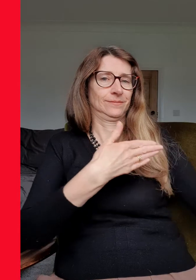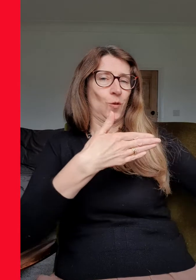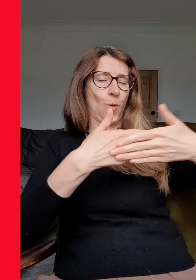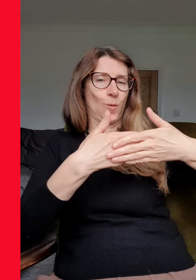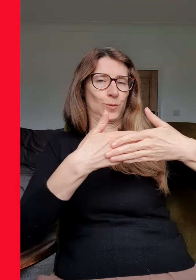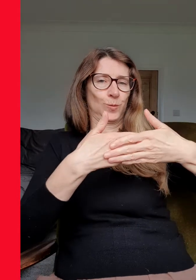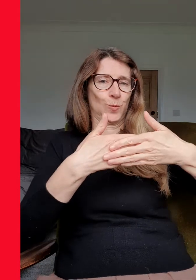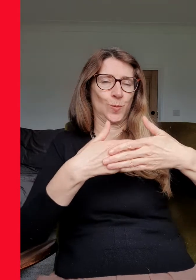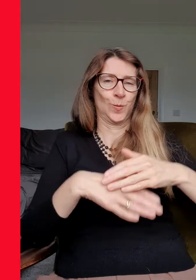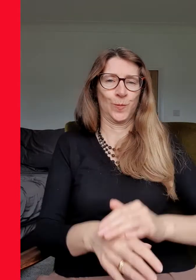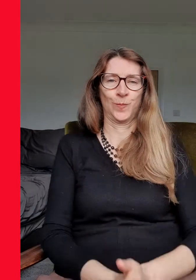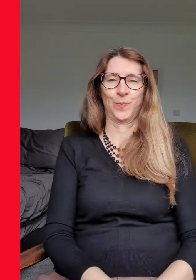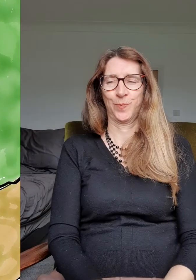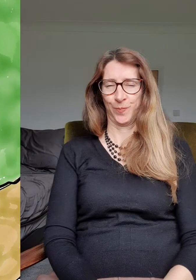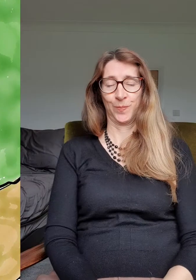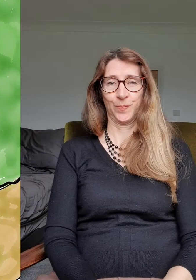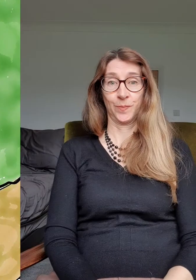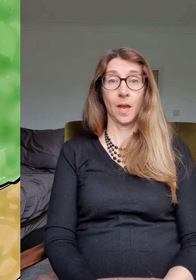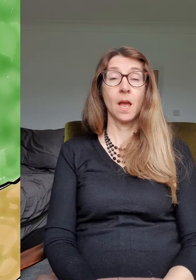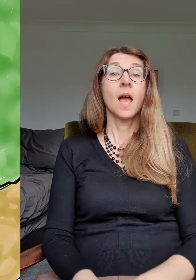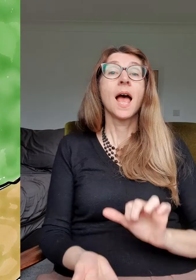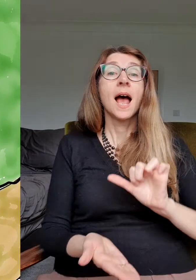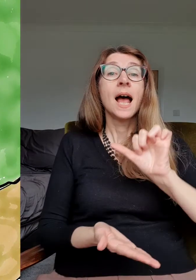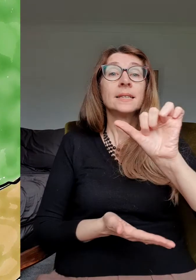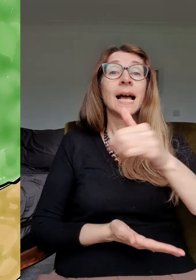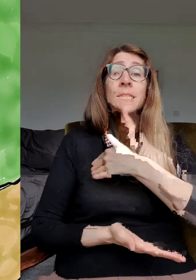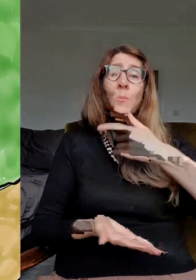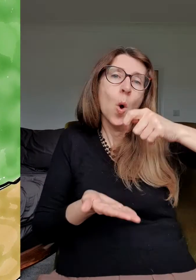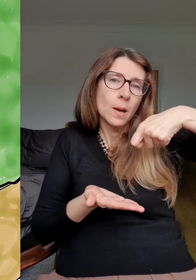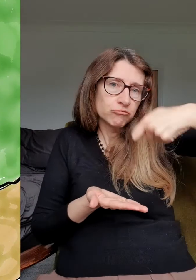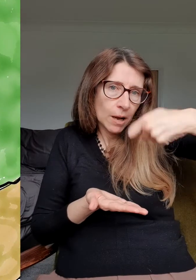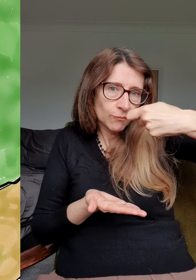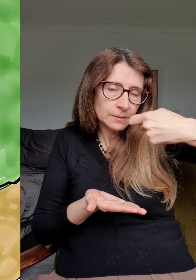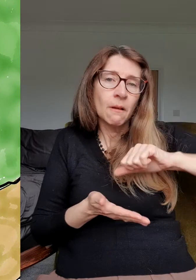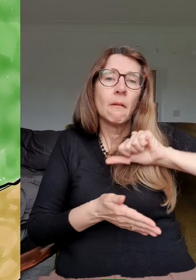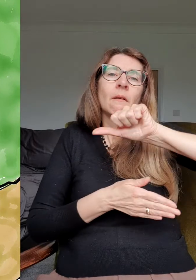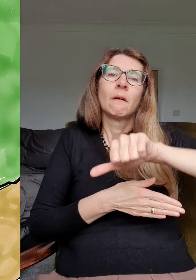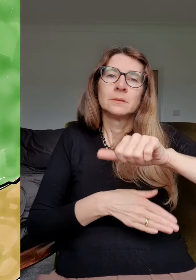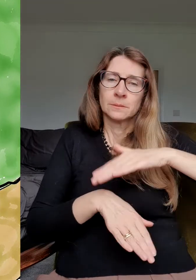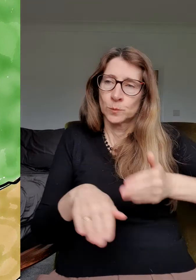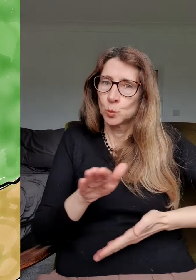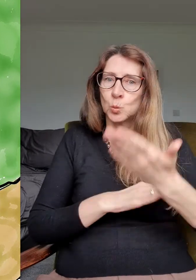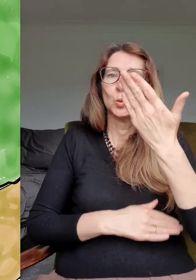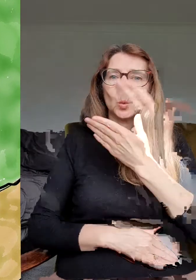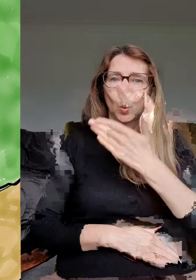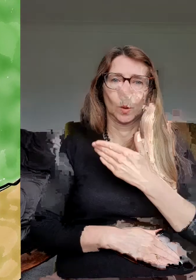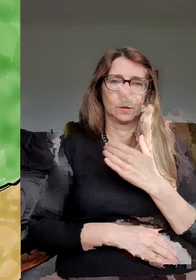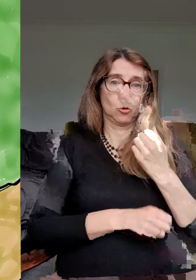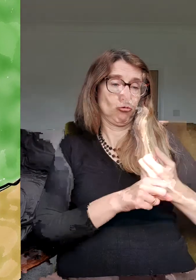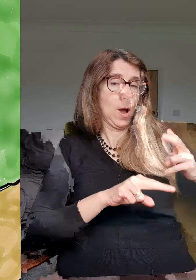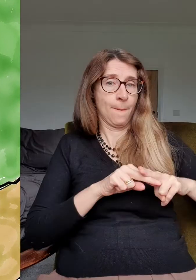he closed the bedroom door. The next morning, after breakfast, Grandpa Gnome took Jojo to